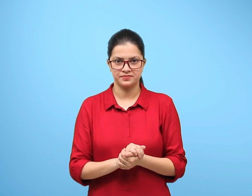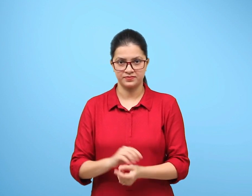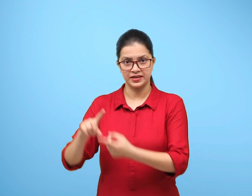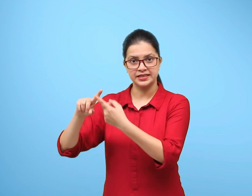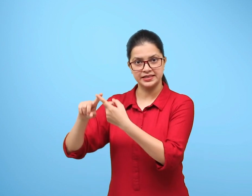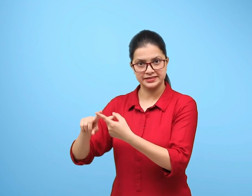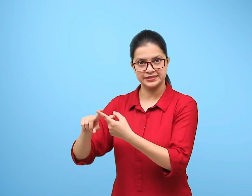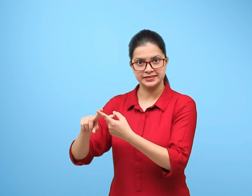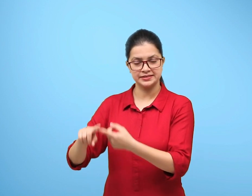E.